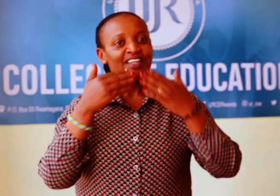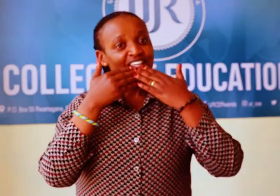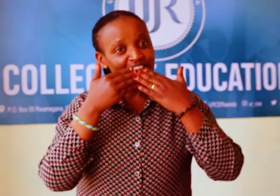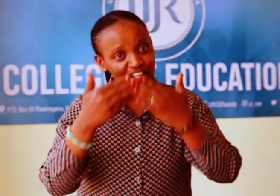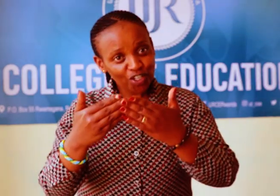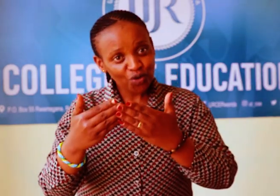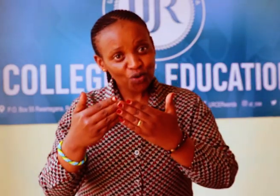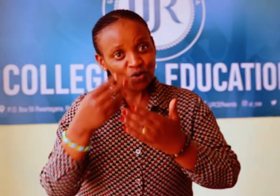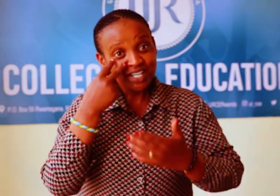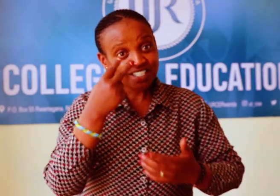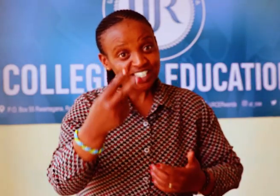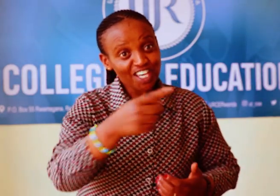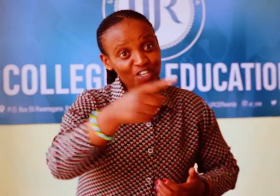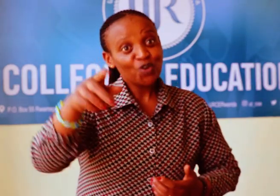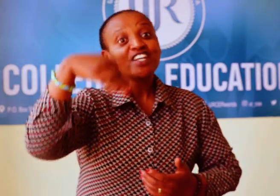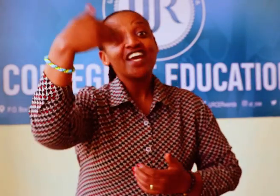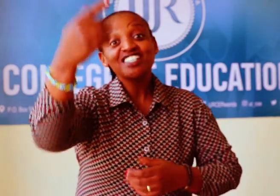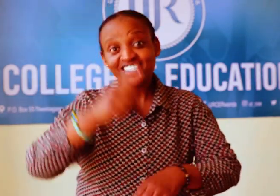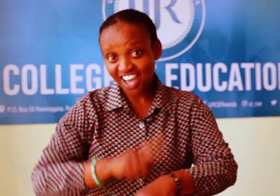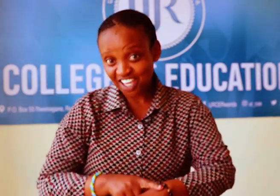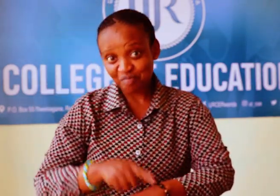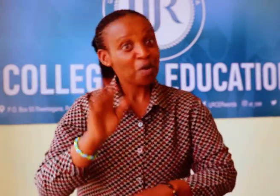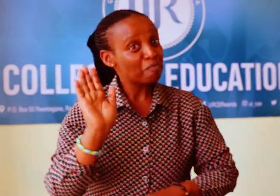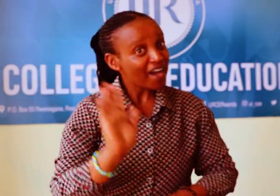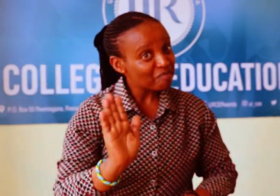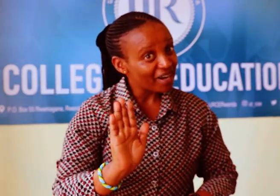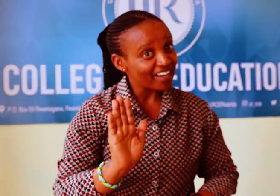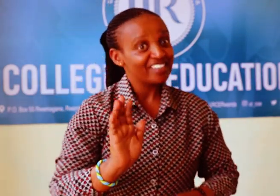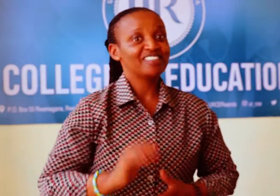Thank you. See you next time. Bye-bye.